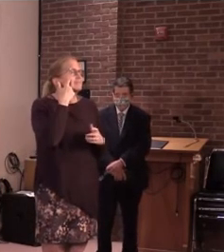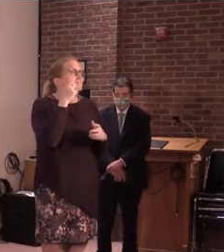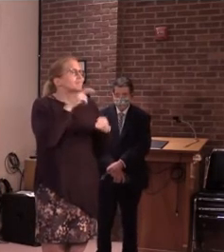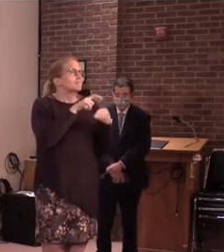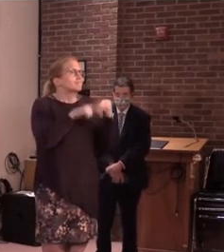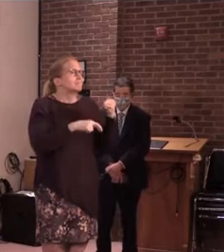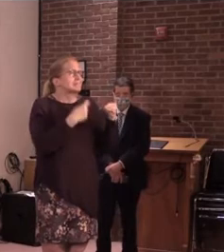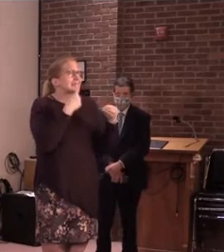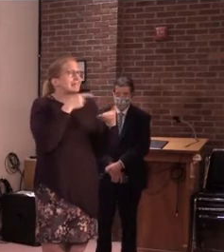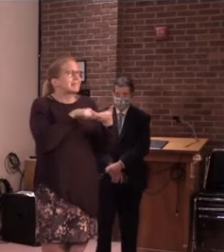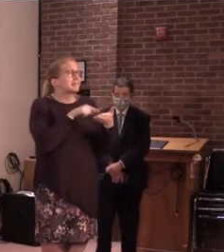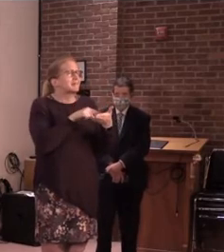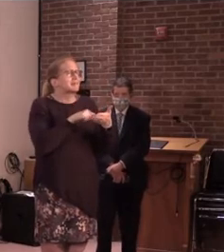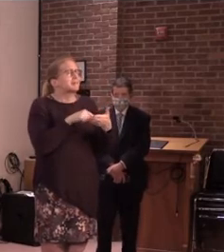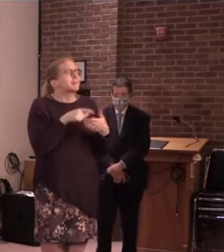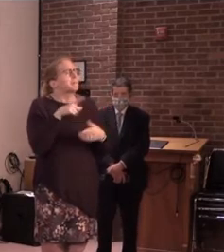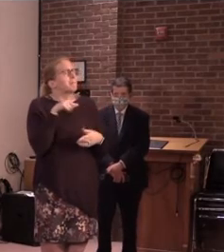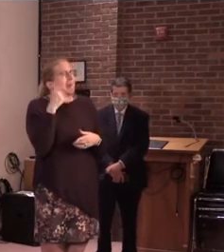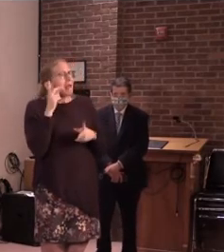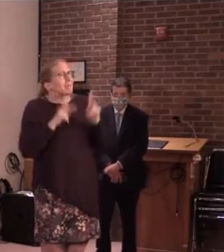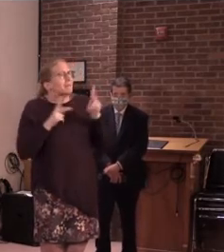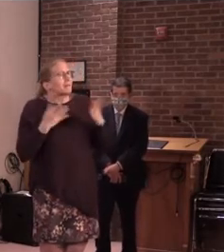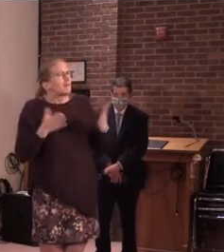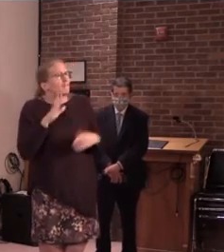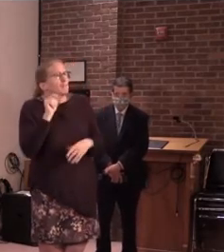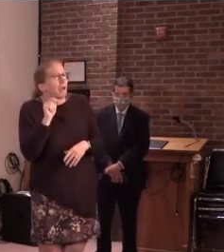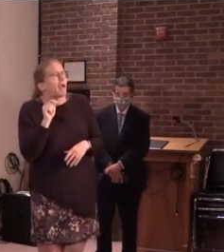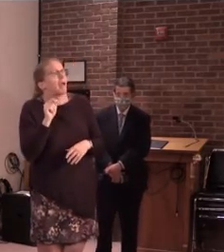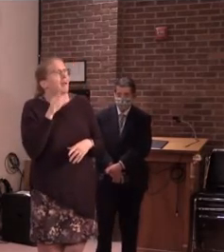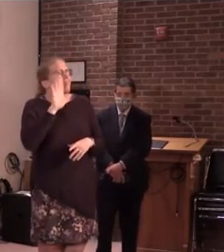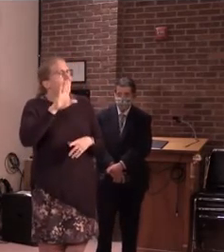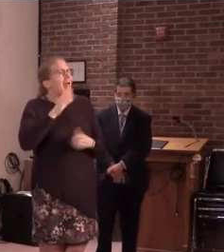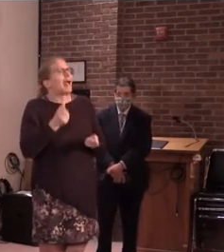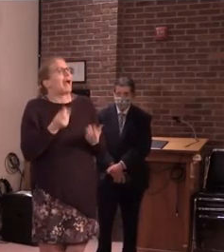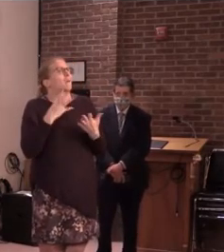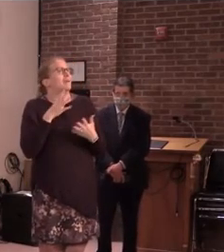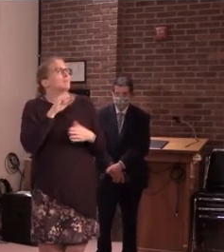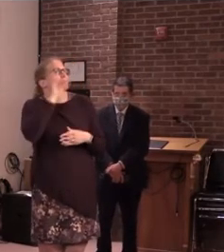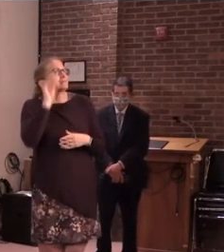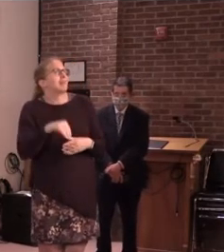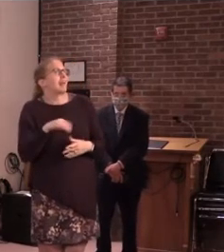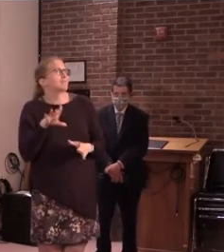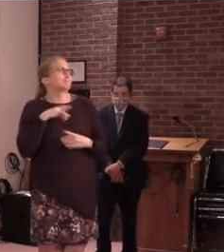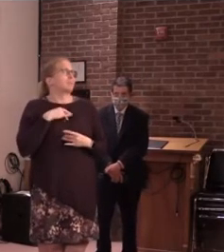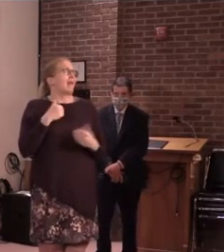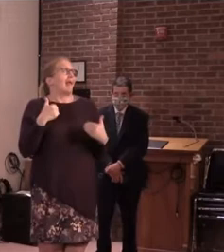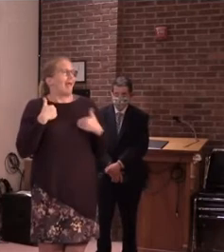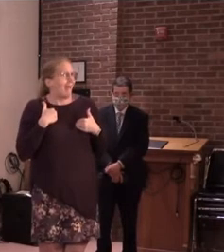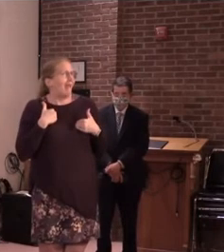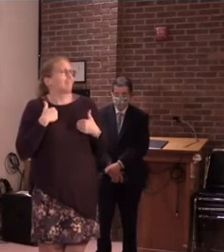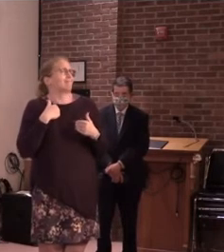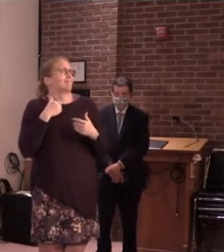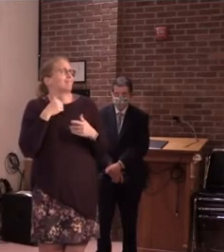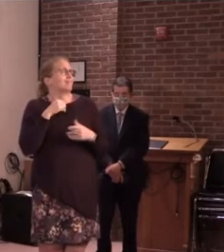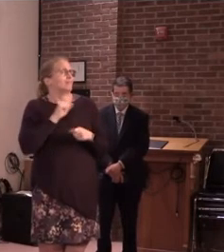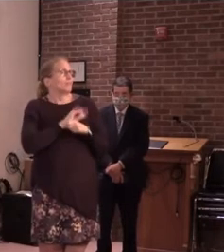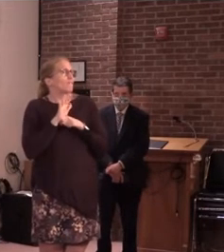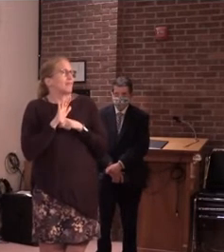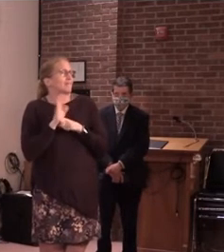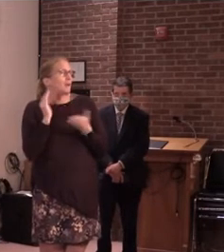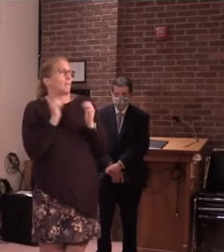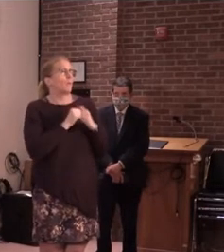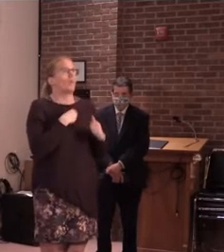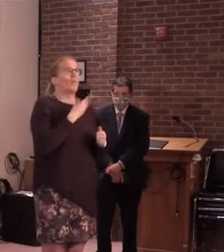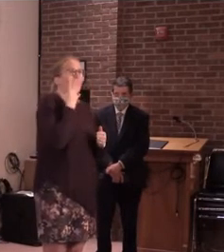higher rate compared to white Vermonters? And how do you think the state should address that disparity?